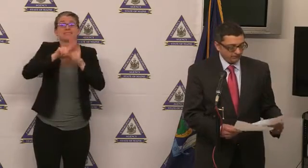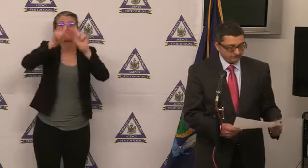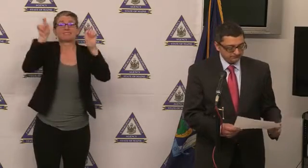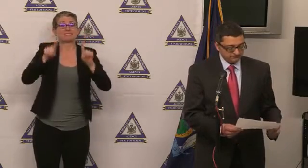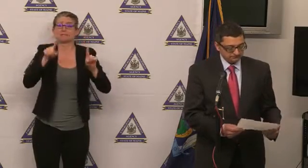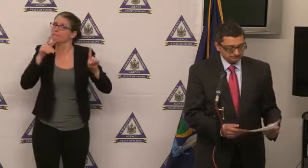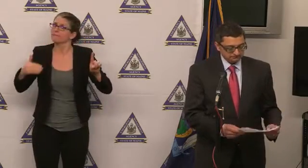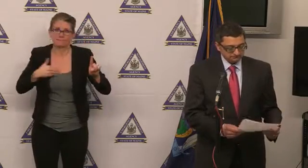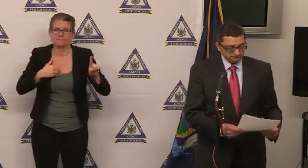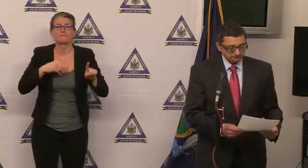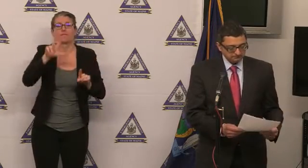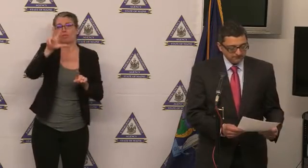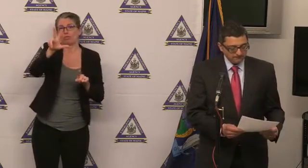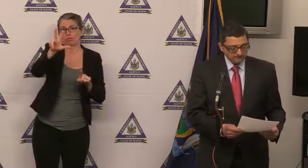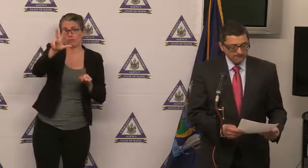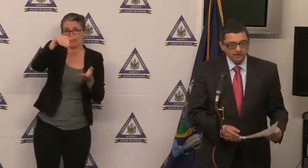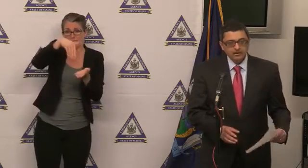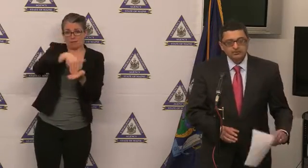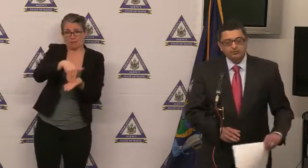morning.